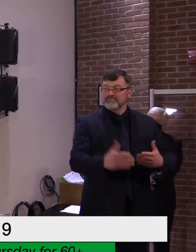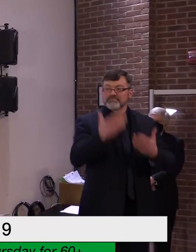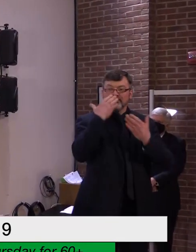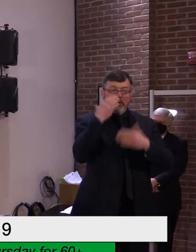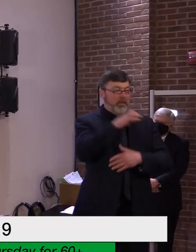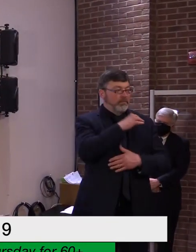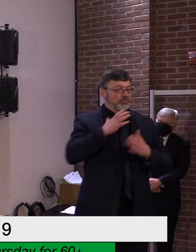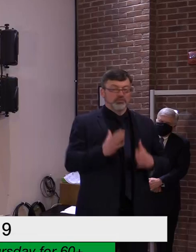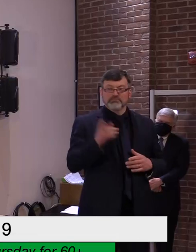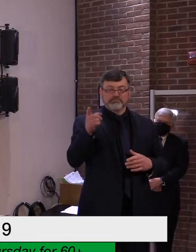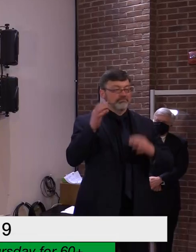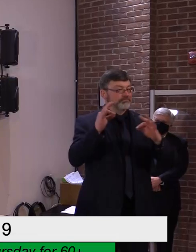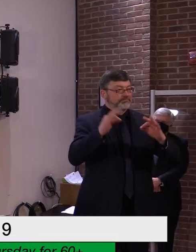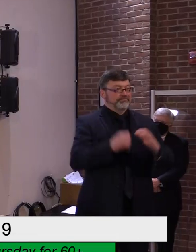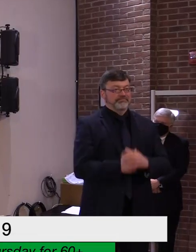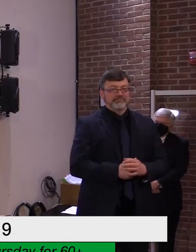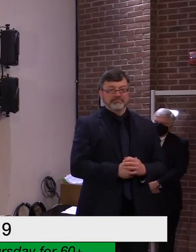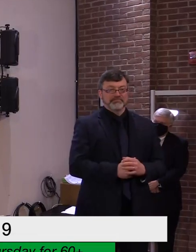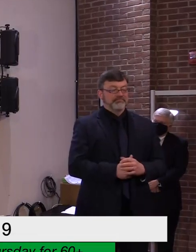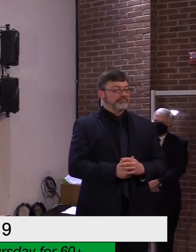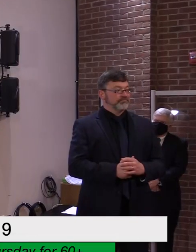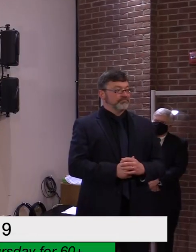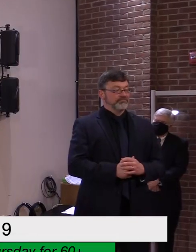Thank you.